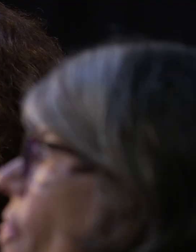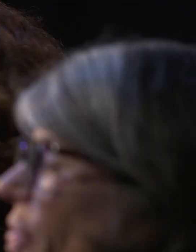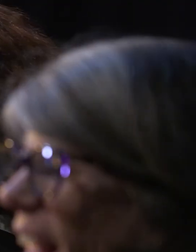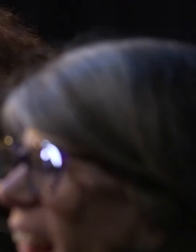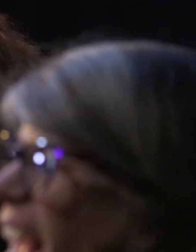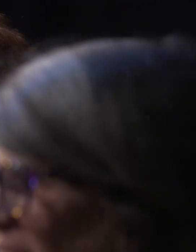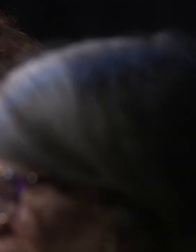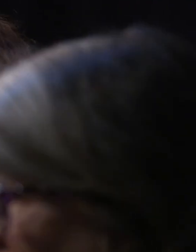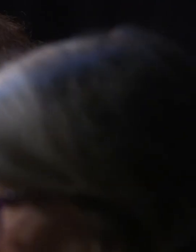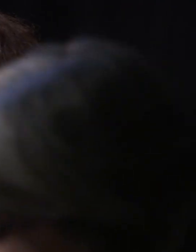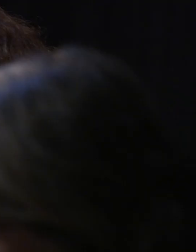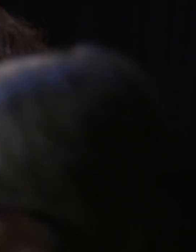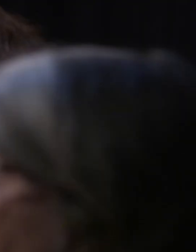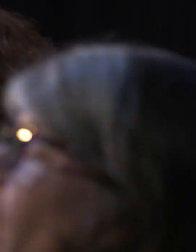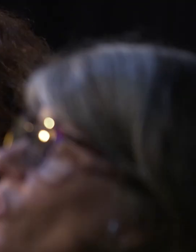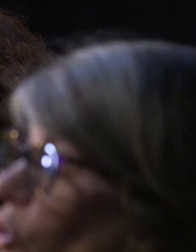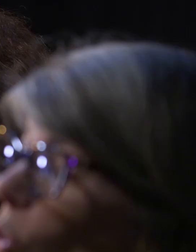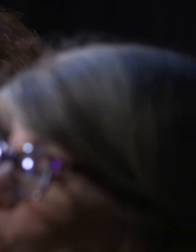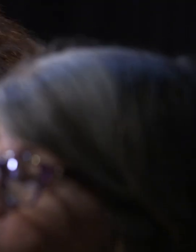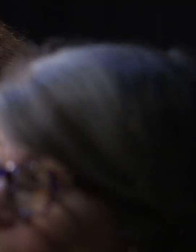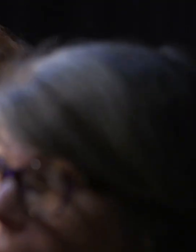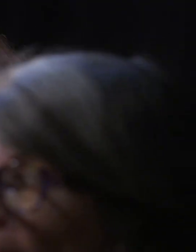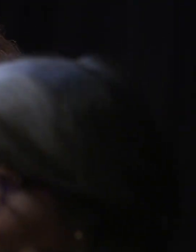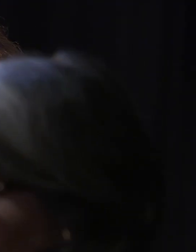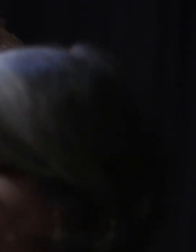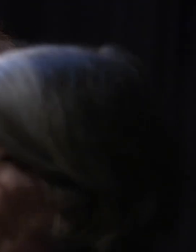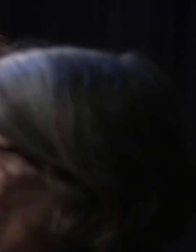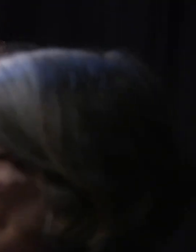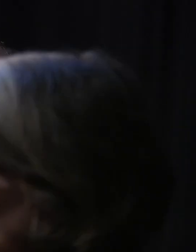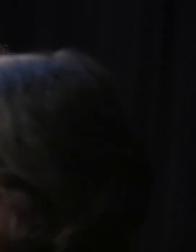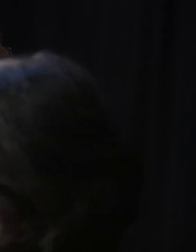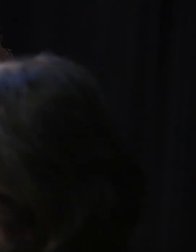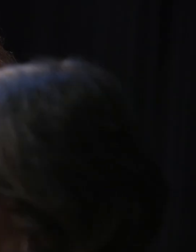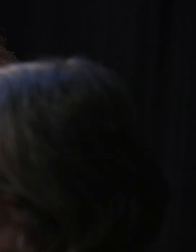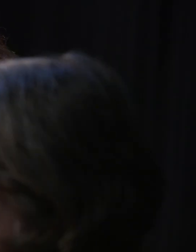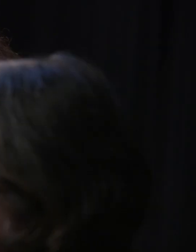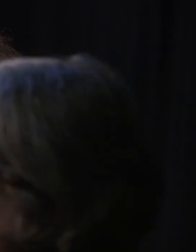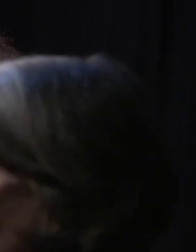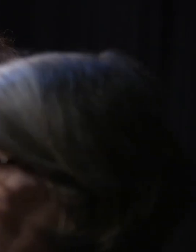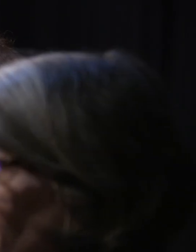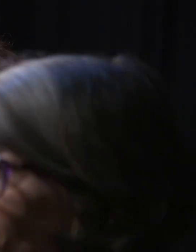Assassination Vacation. So she talks about history and she goes to places, but she's a